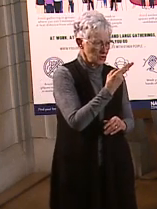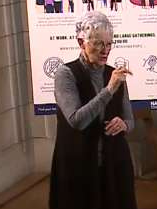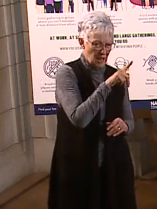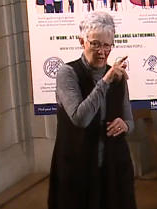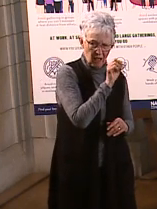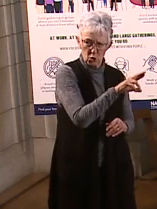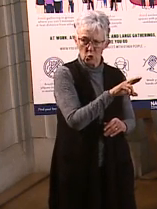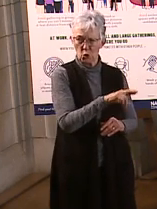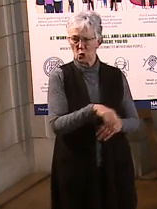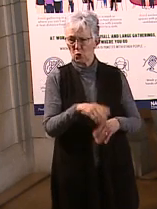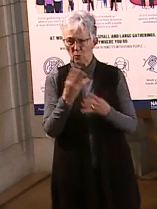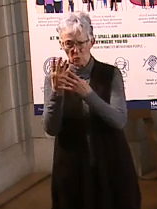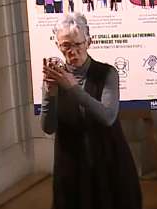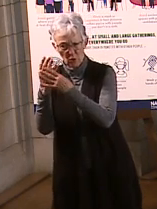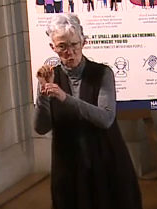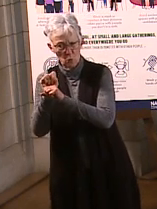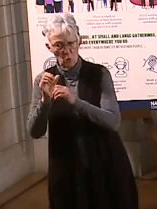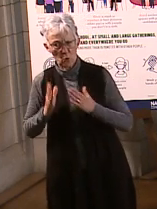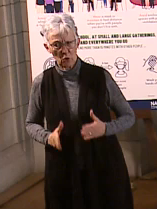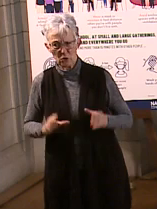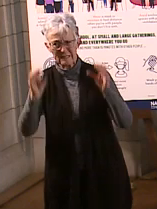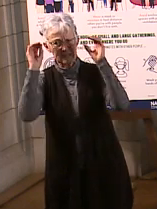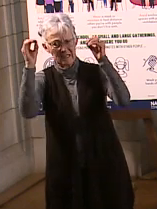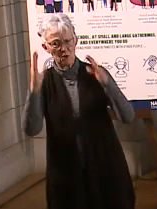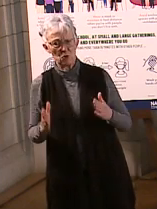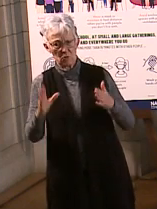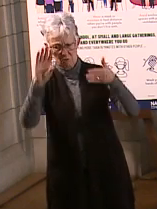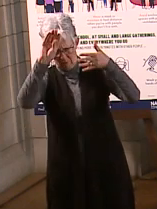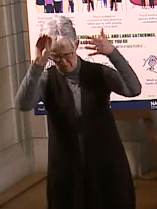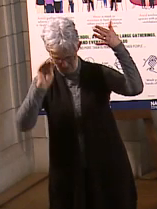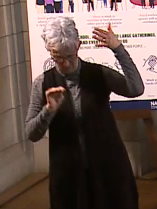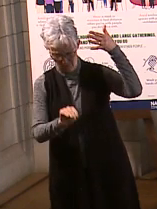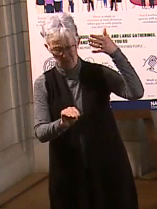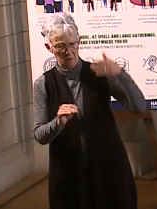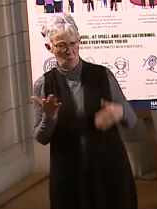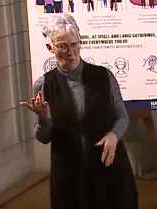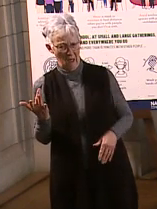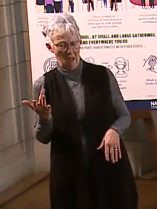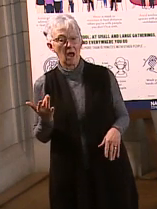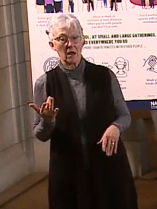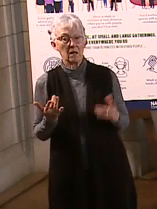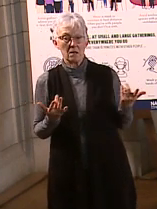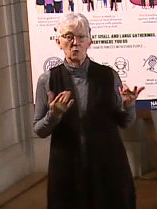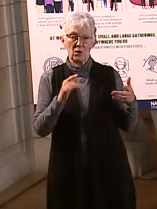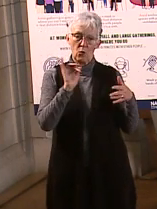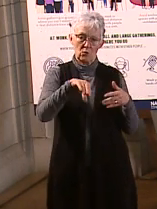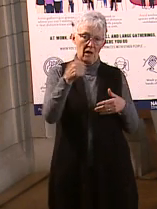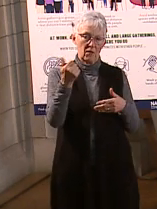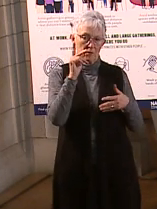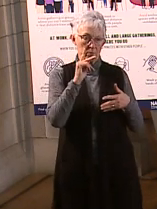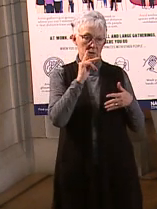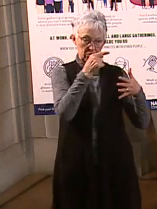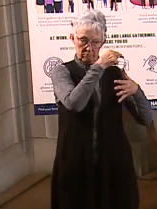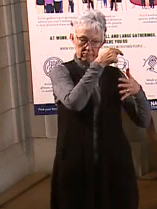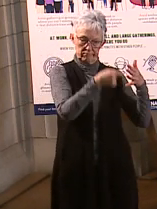are all public safety priorities, and that's why they are in that order. So. And so the answer is yes, that's the way we've ordered